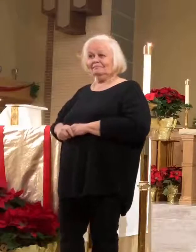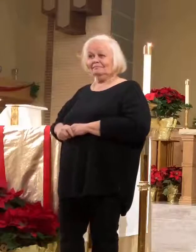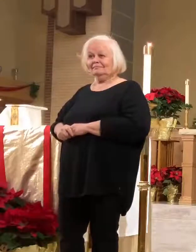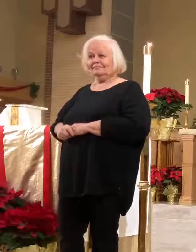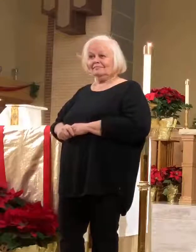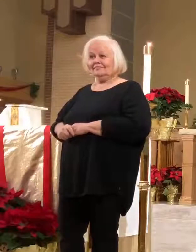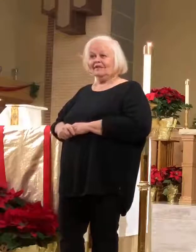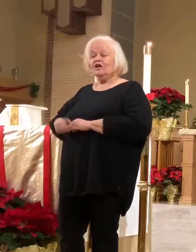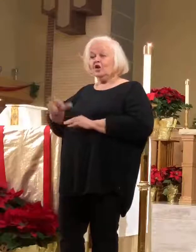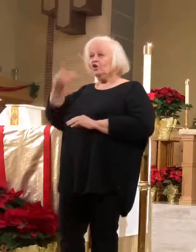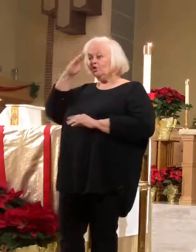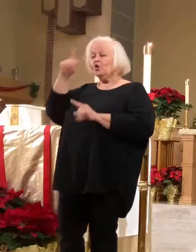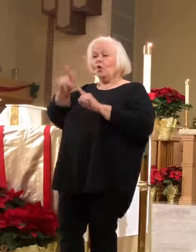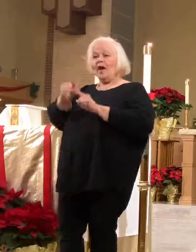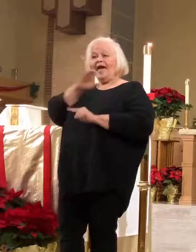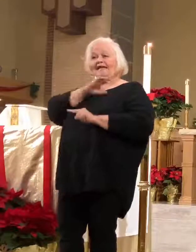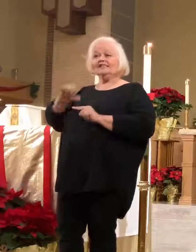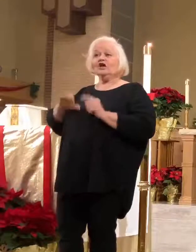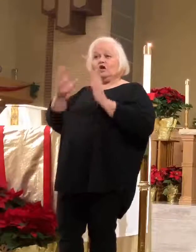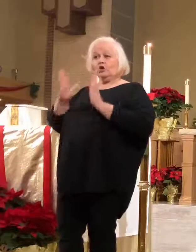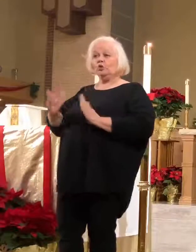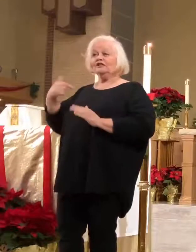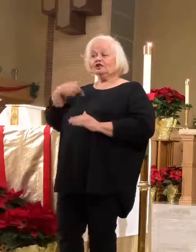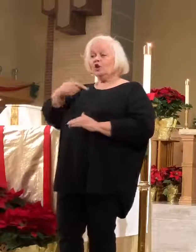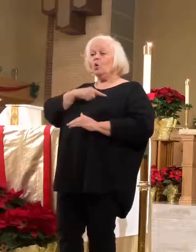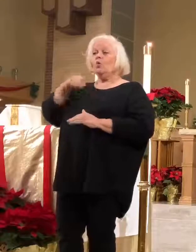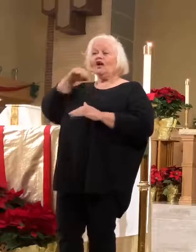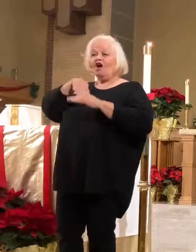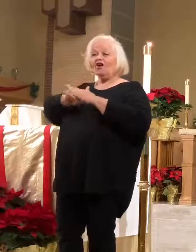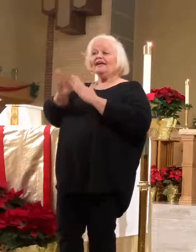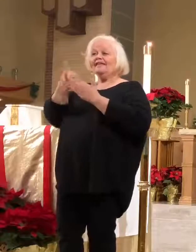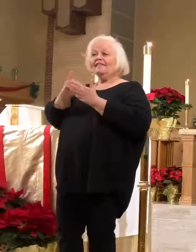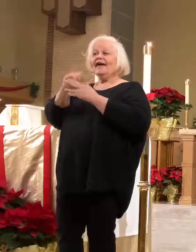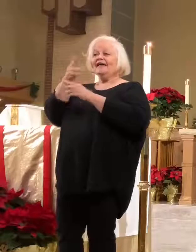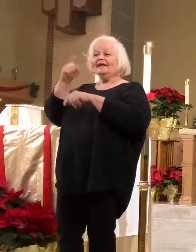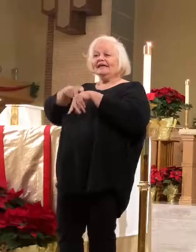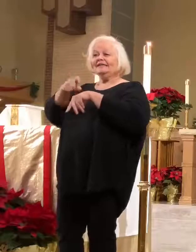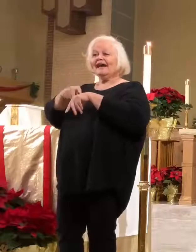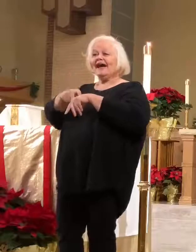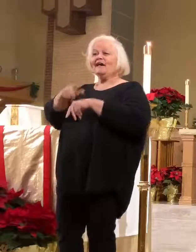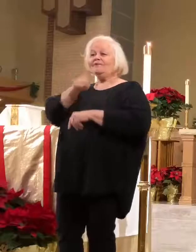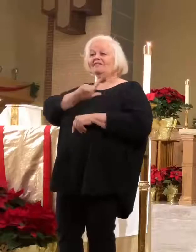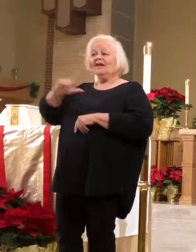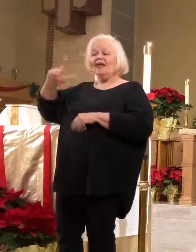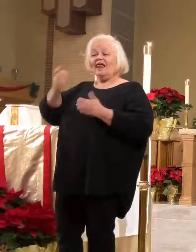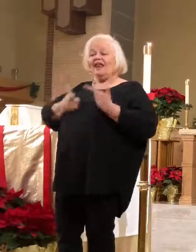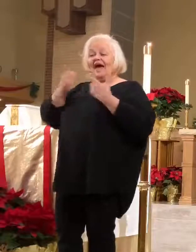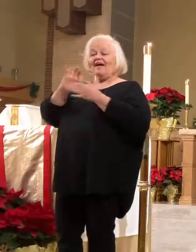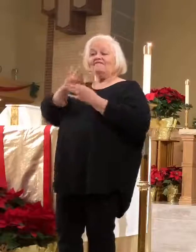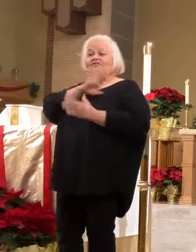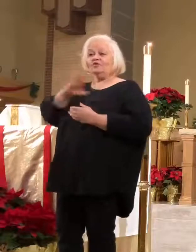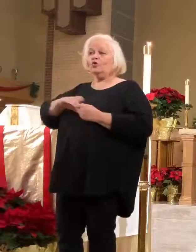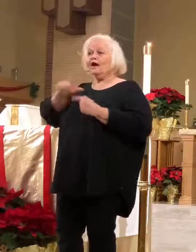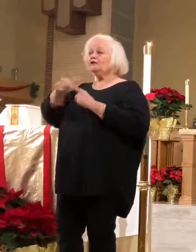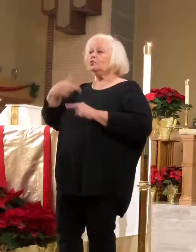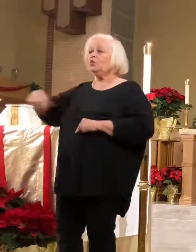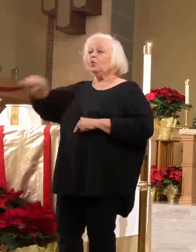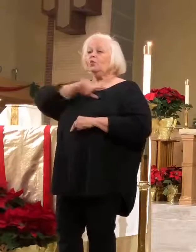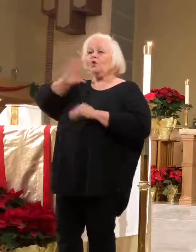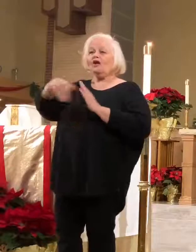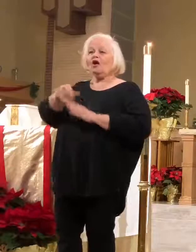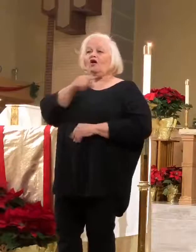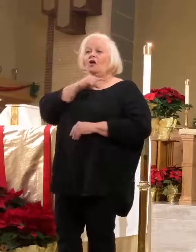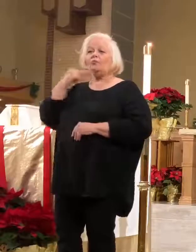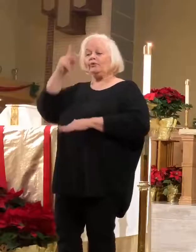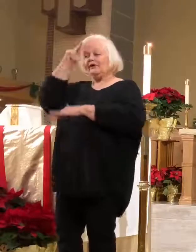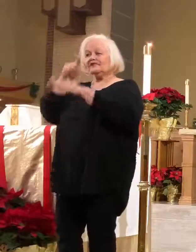You know, as Christians, we are in that life of Christ where we are priests, prophets, and kings, all of which is to make sure that